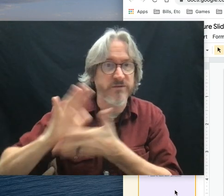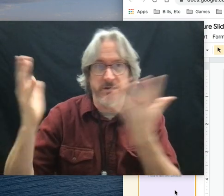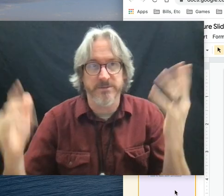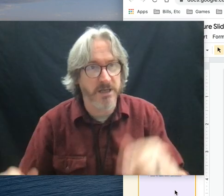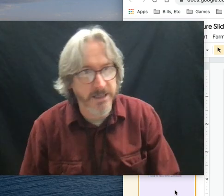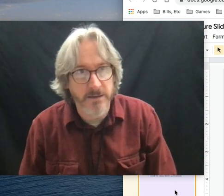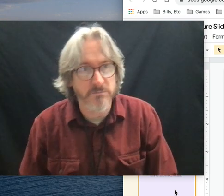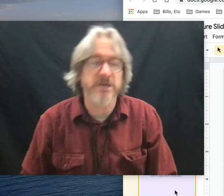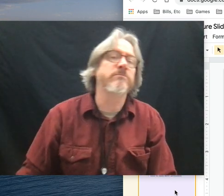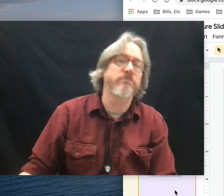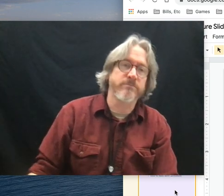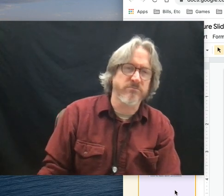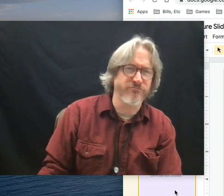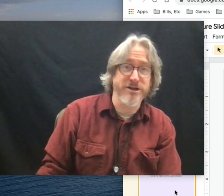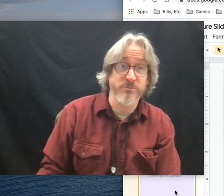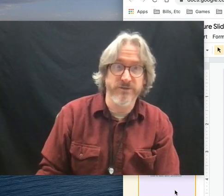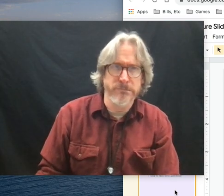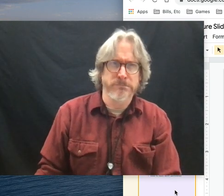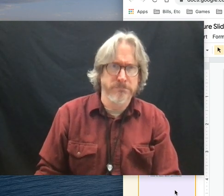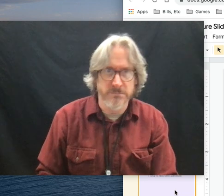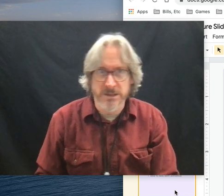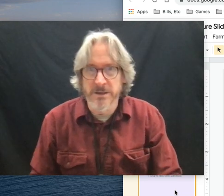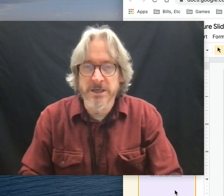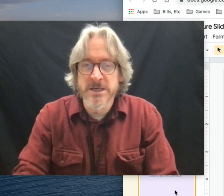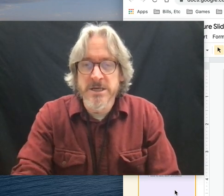rent a movie or something like that, you know, rent a movie.